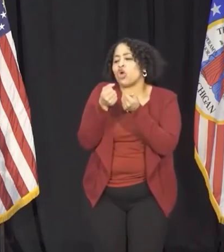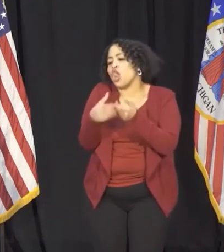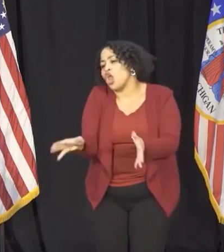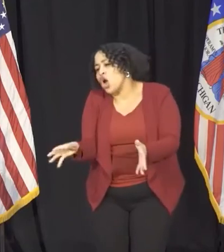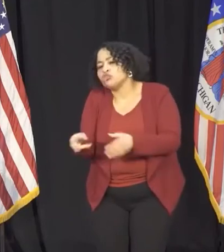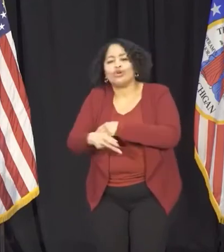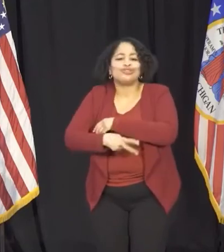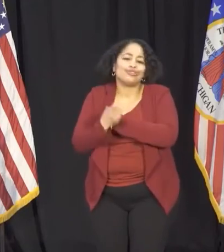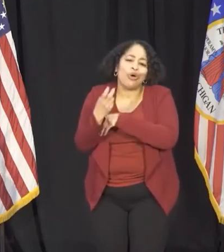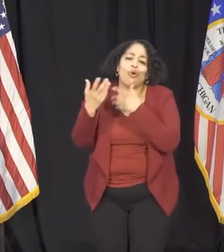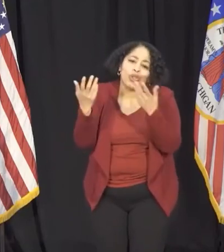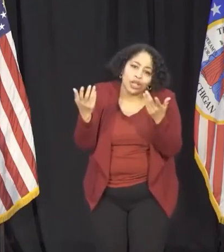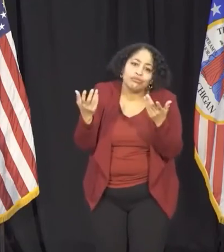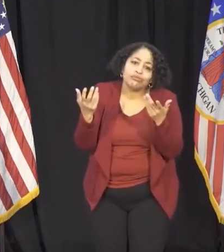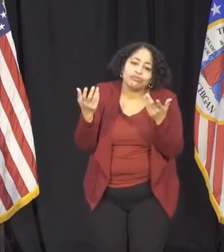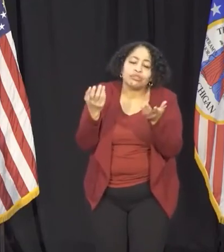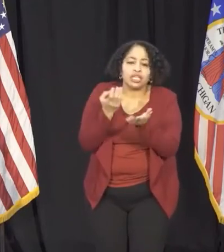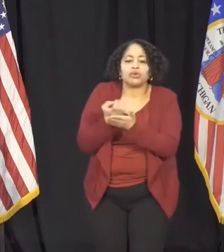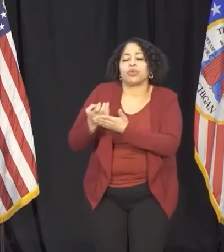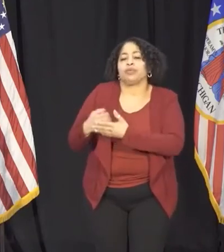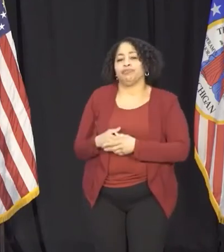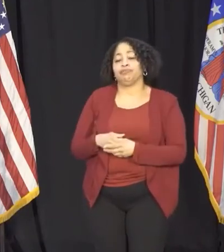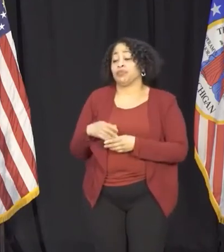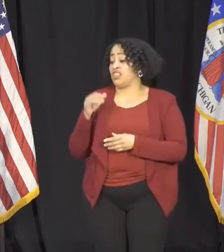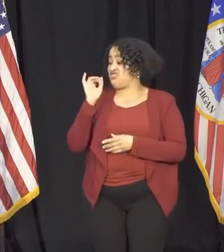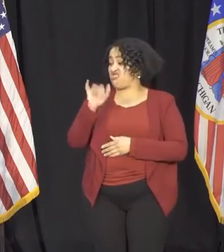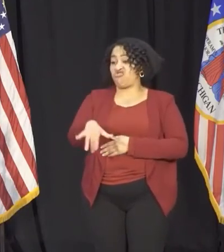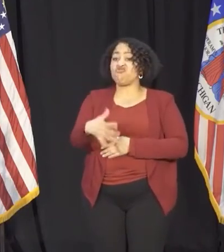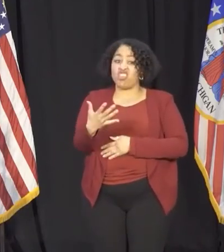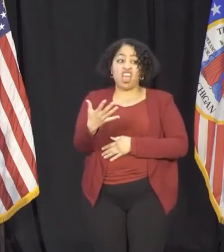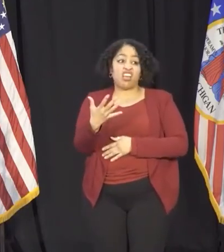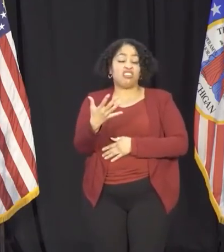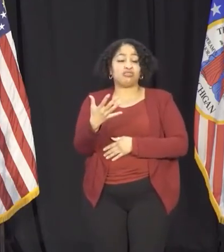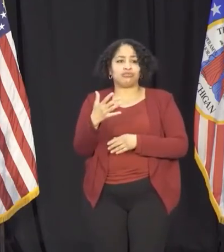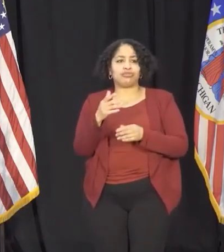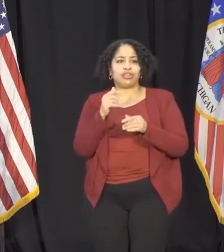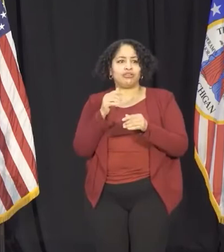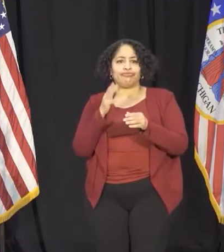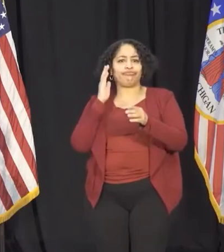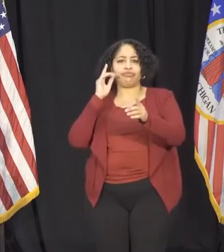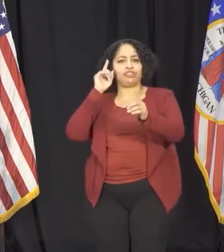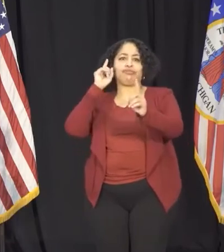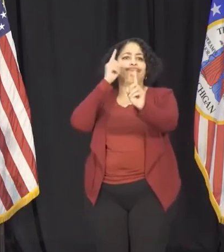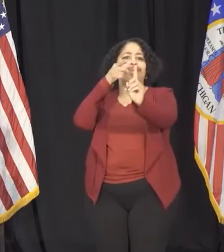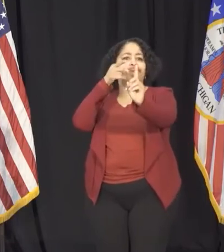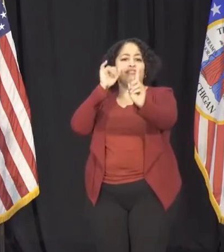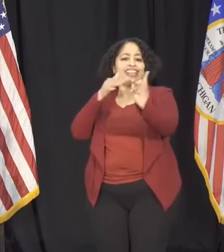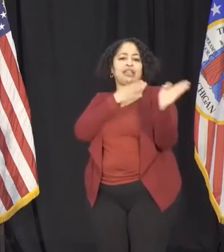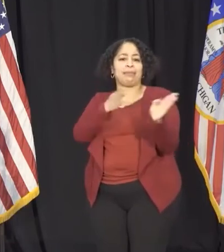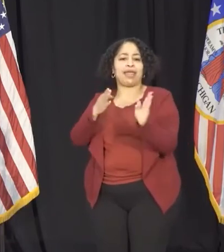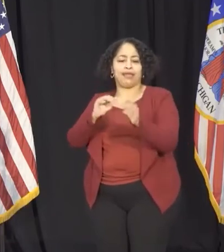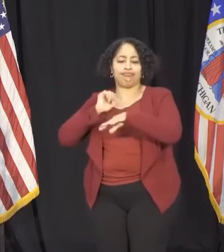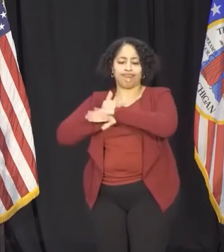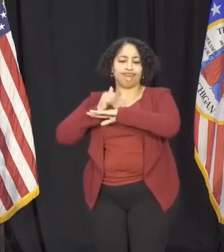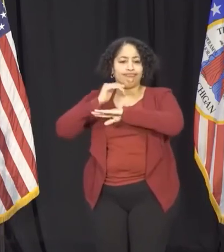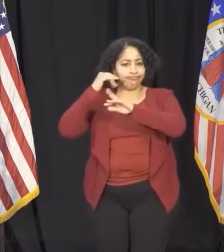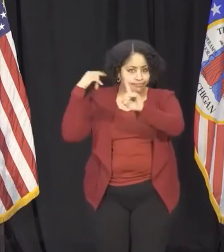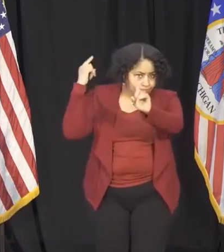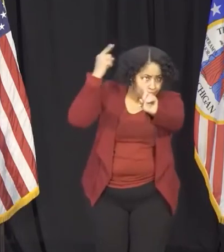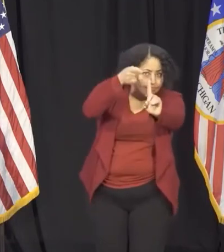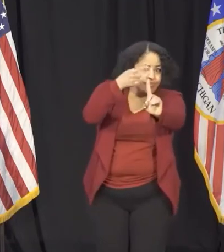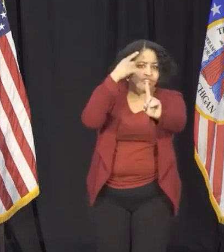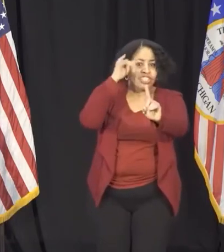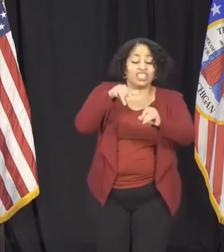lost, stolen devices. So that's the long-term plan. When we started this work 3 years